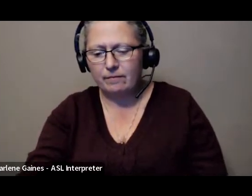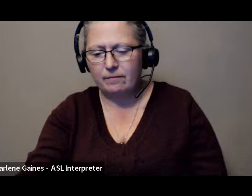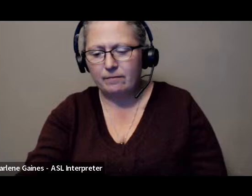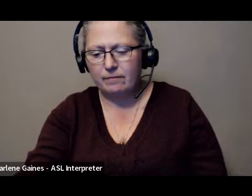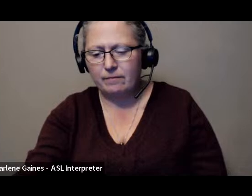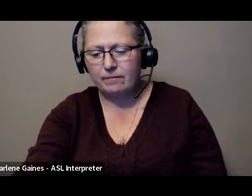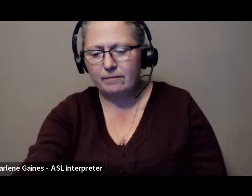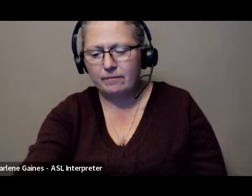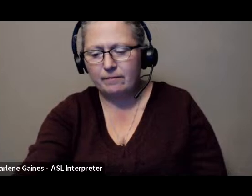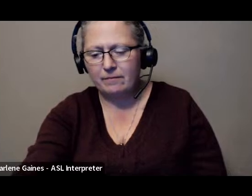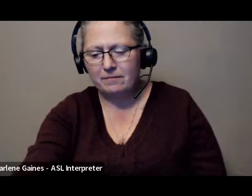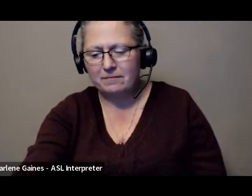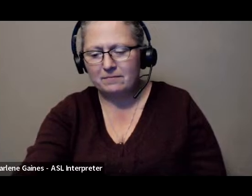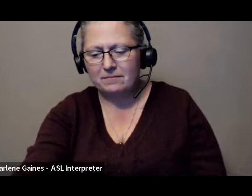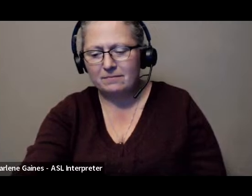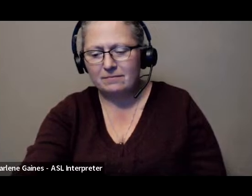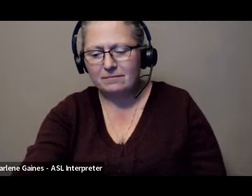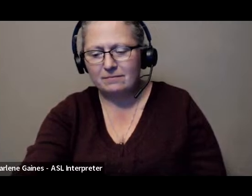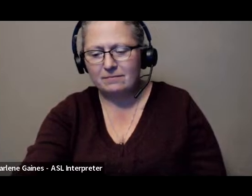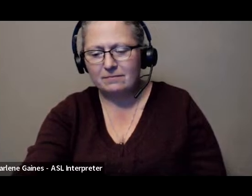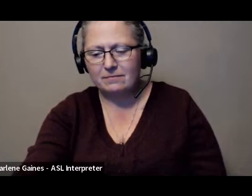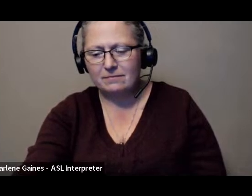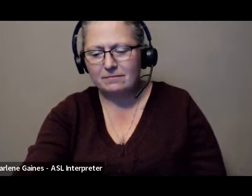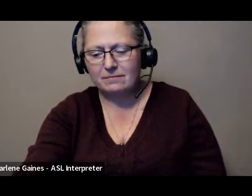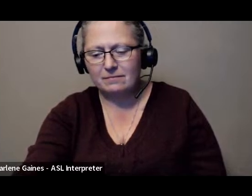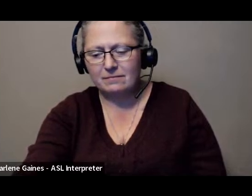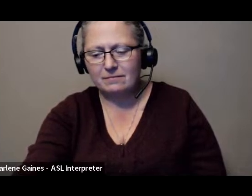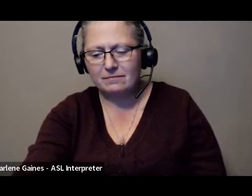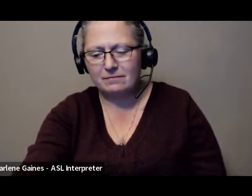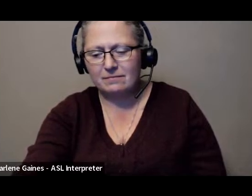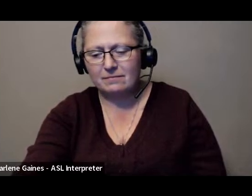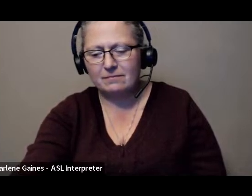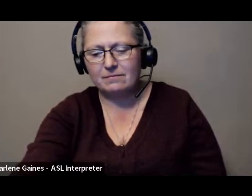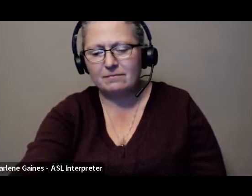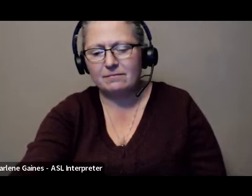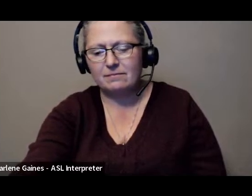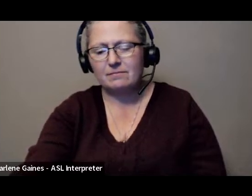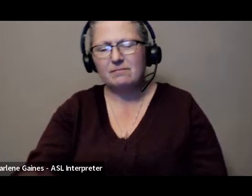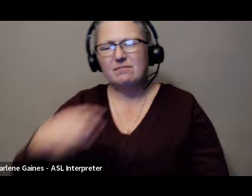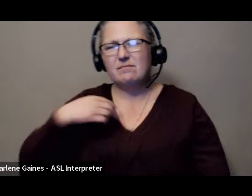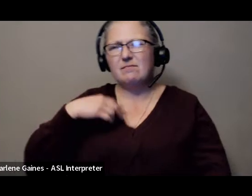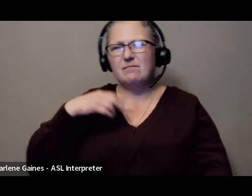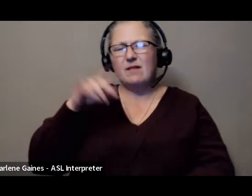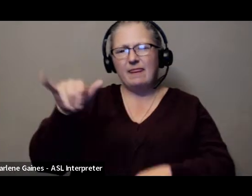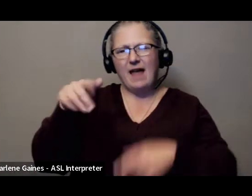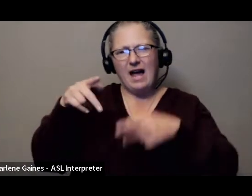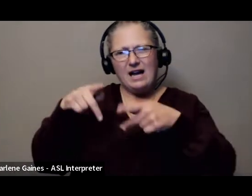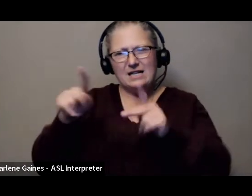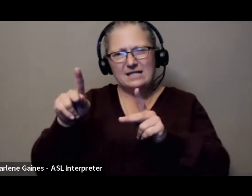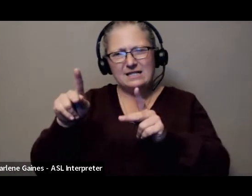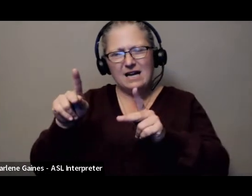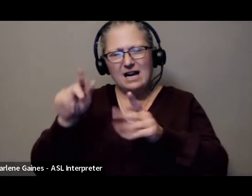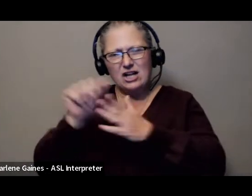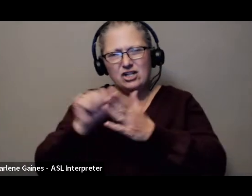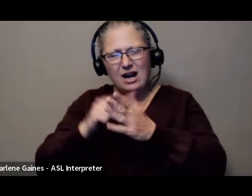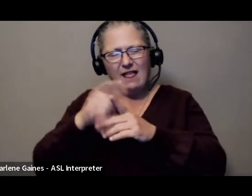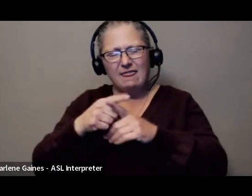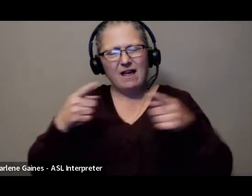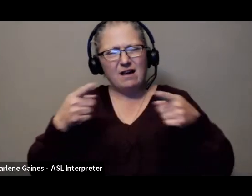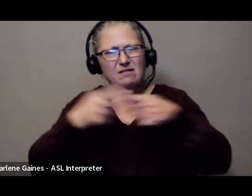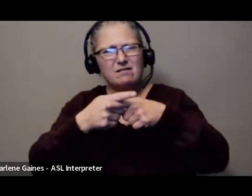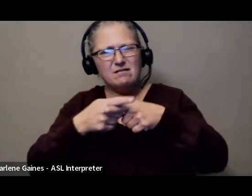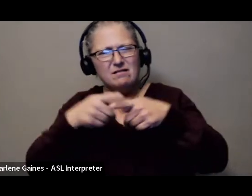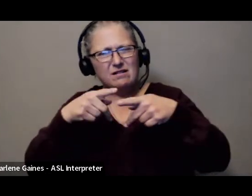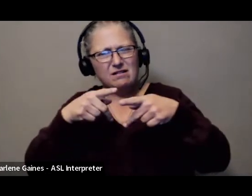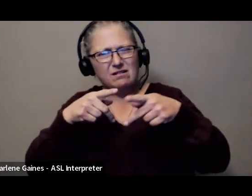I have a question. The way we took the consent agenda and then we interjected that other motion in there, is